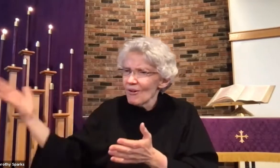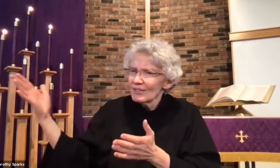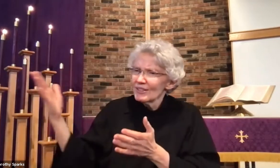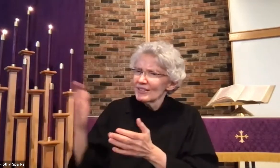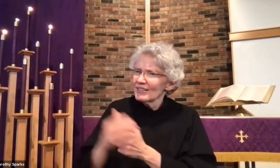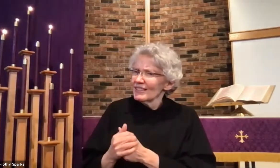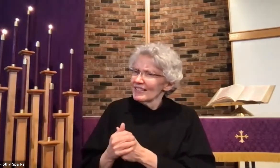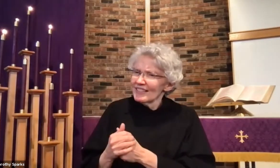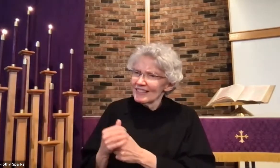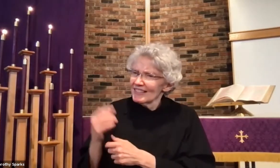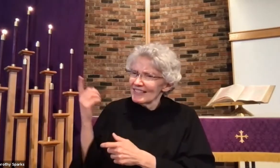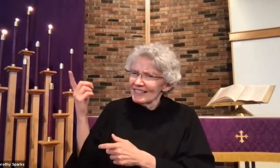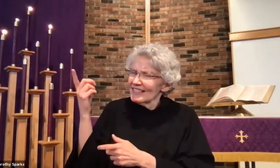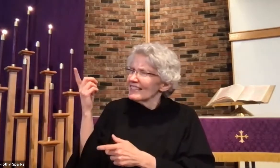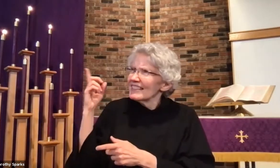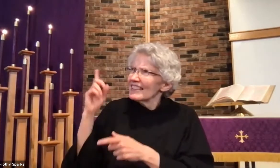glory.